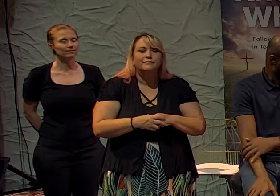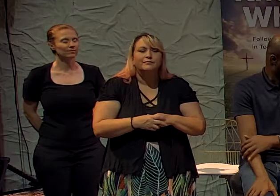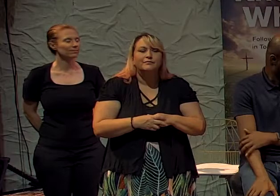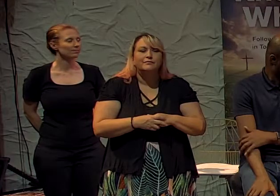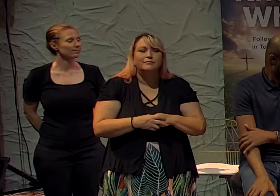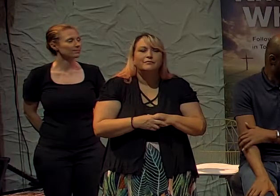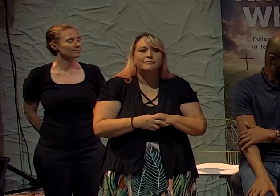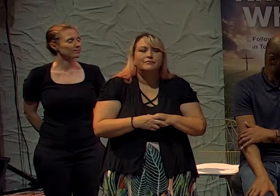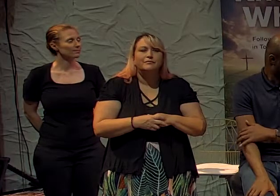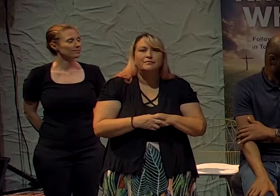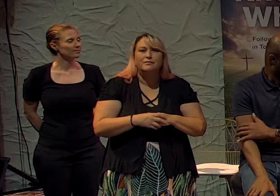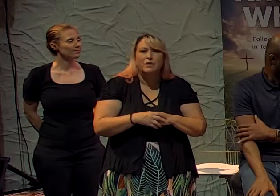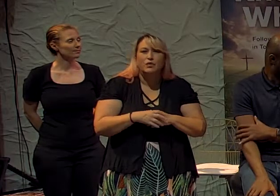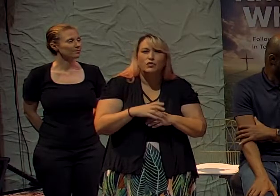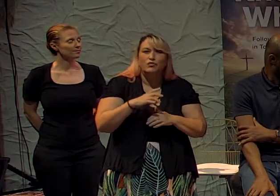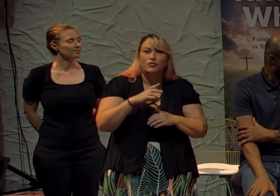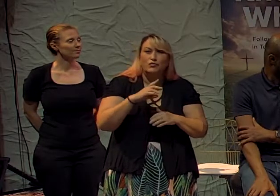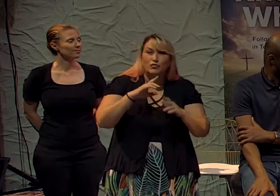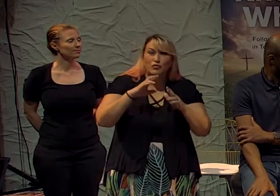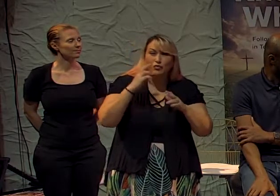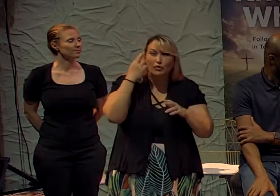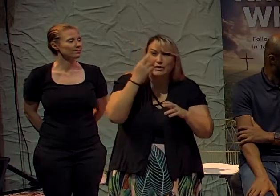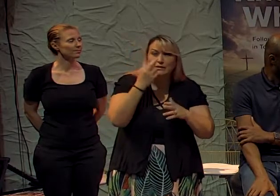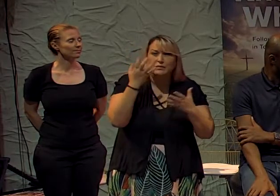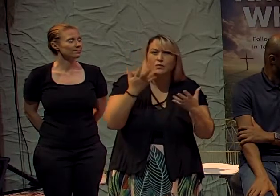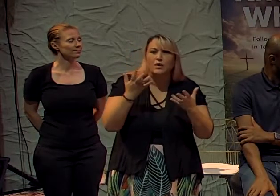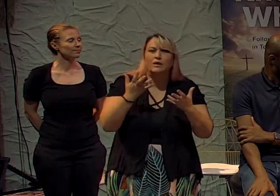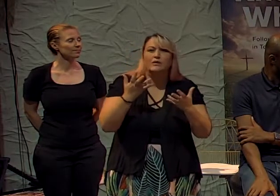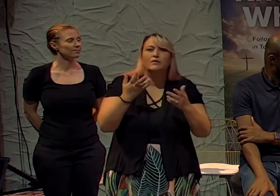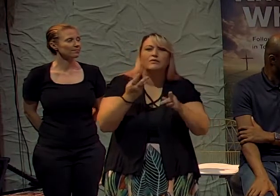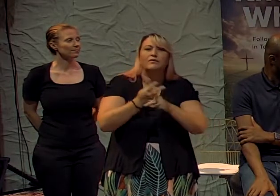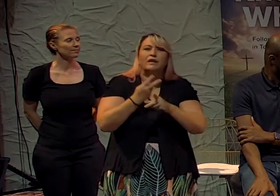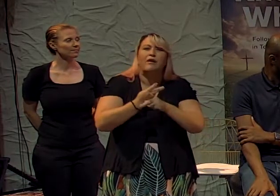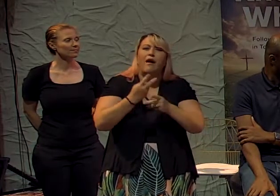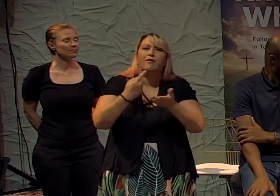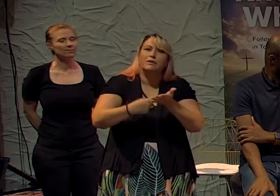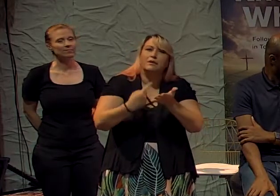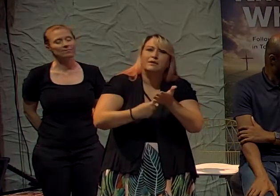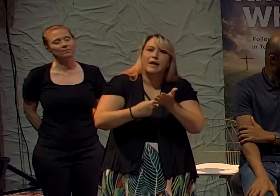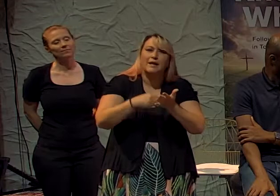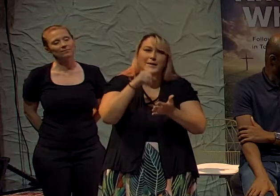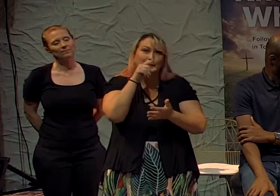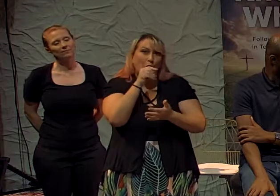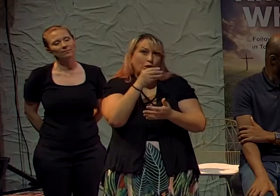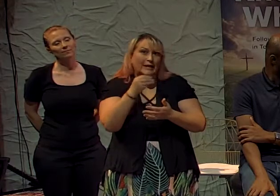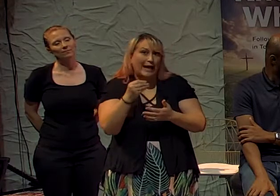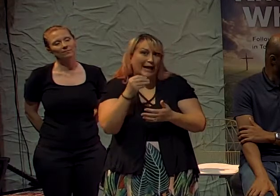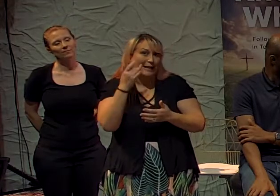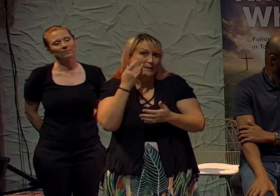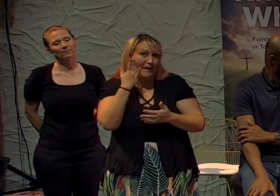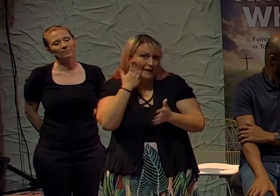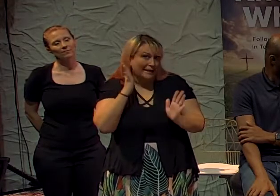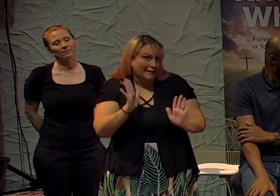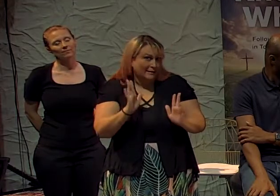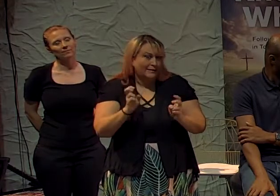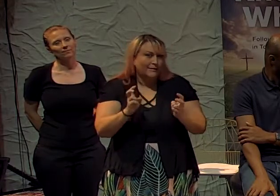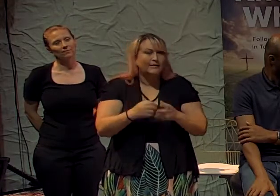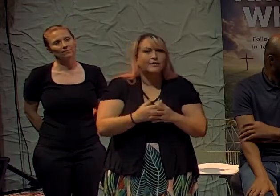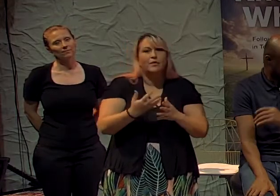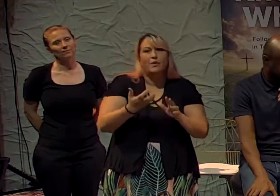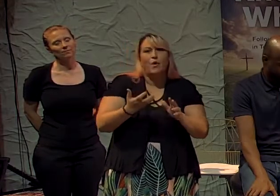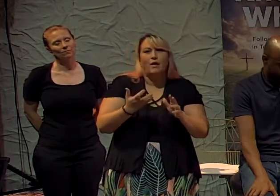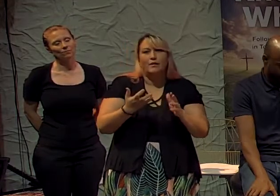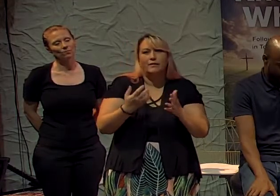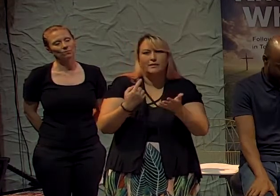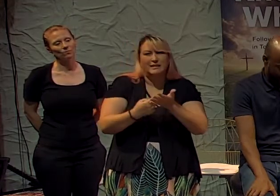initial reason for it was to figure out how to talk to them about the birds and the bees. We wanted to get them before school got